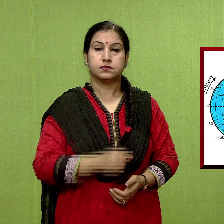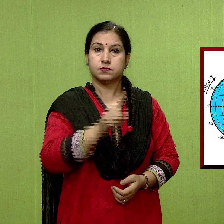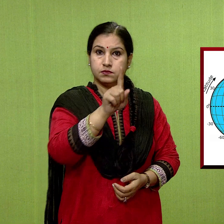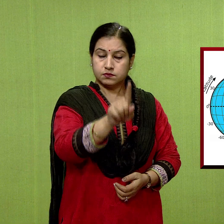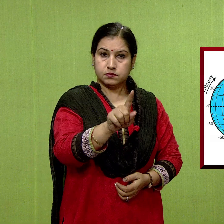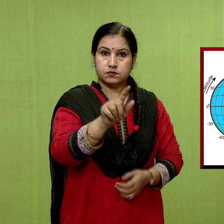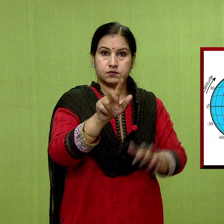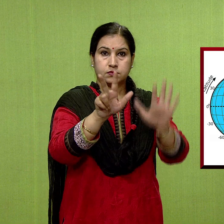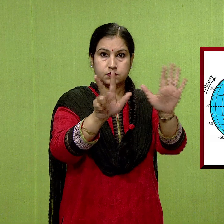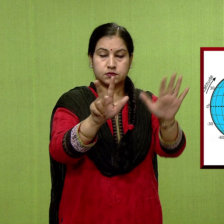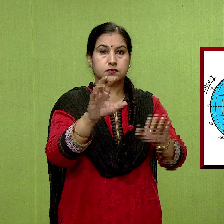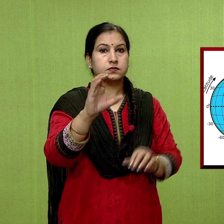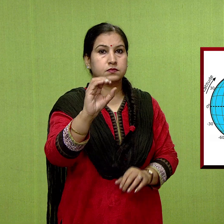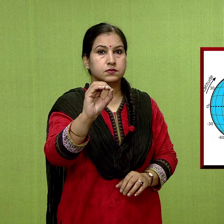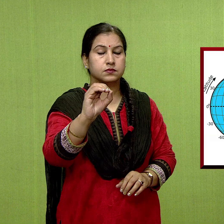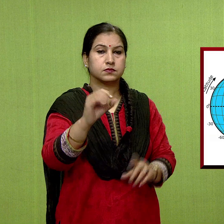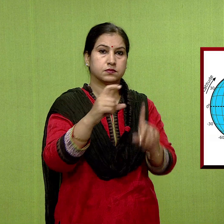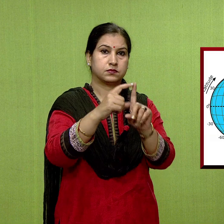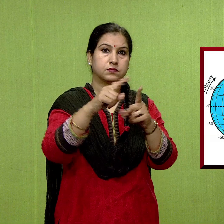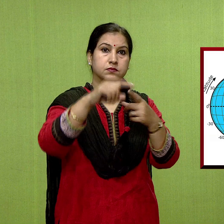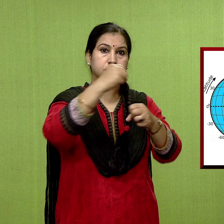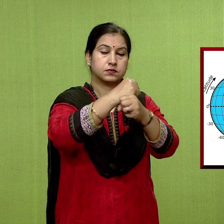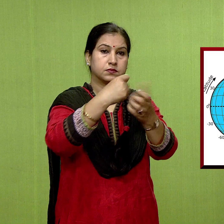West of the prime meridian has similar measures.